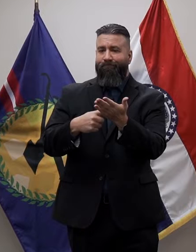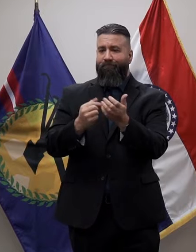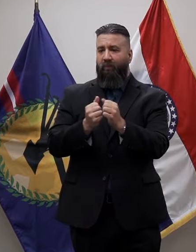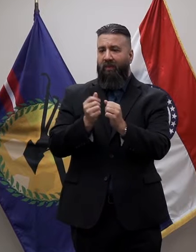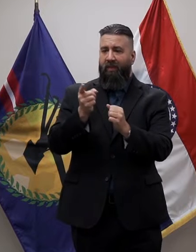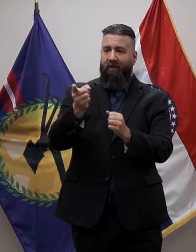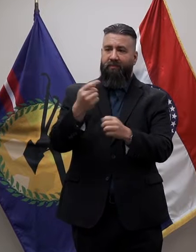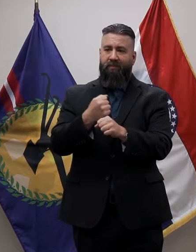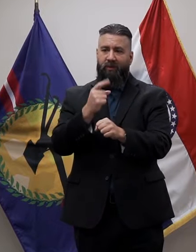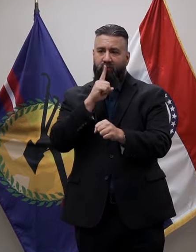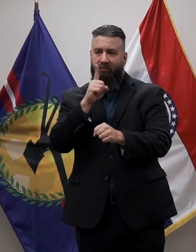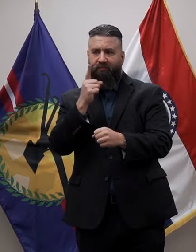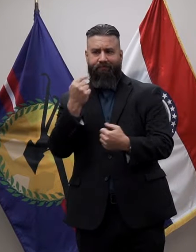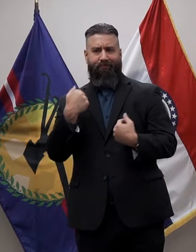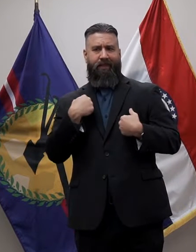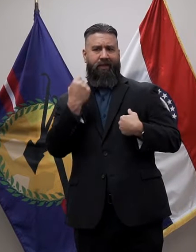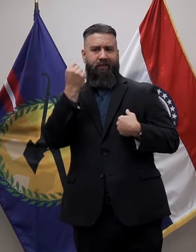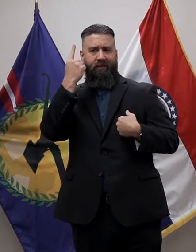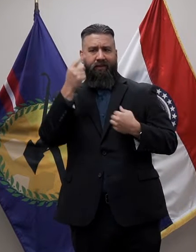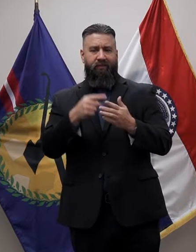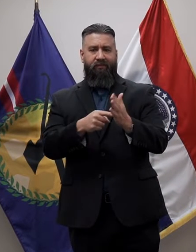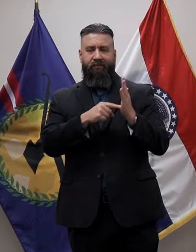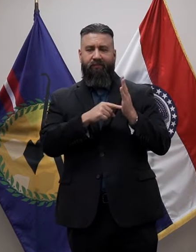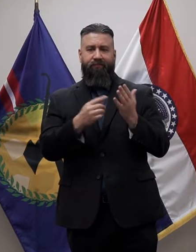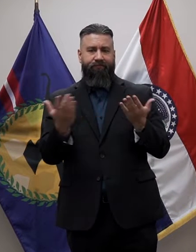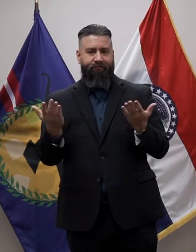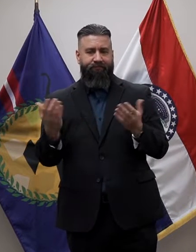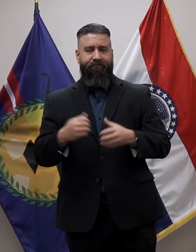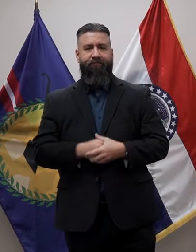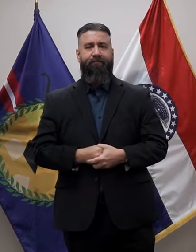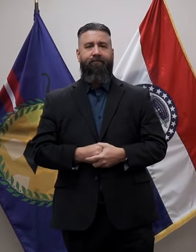sure you understand what their requirements are.